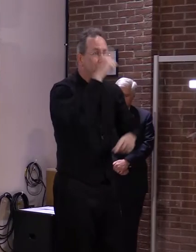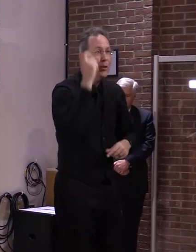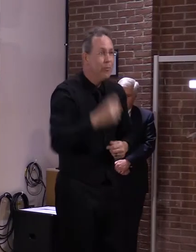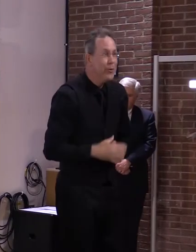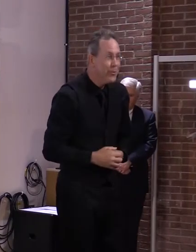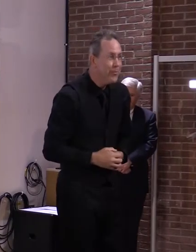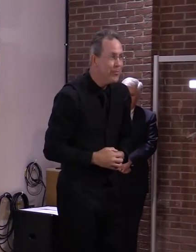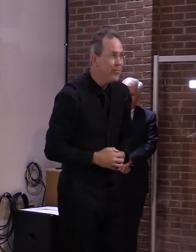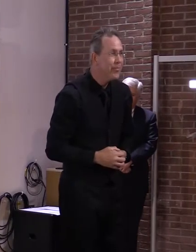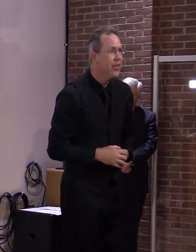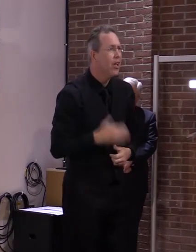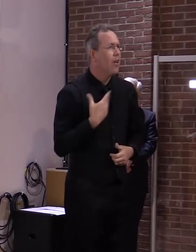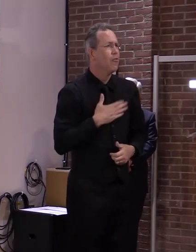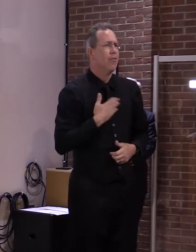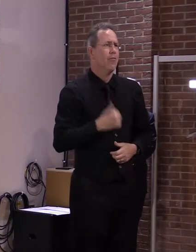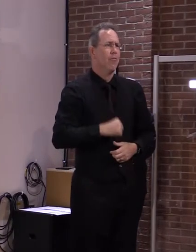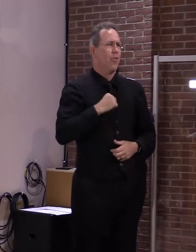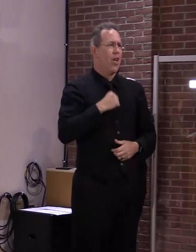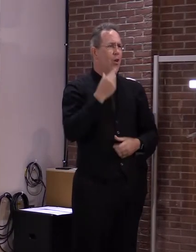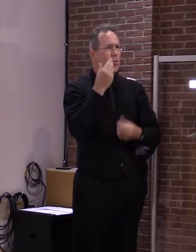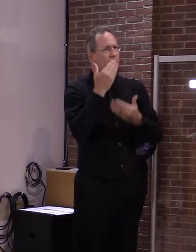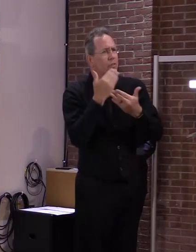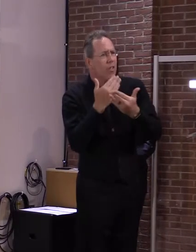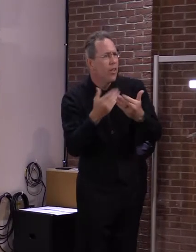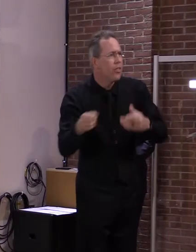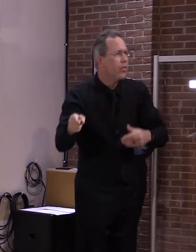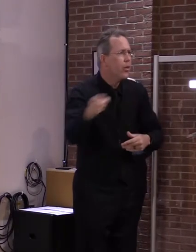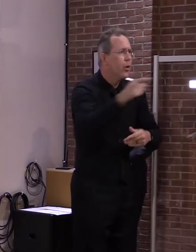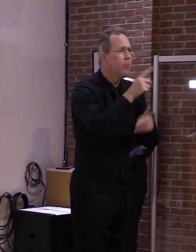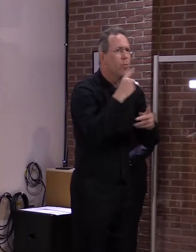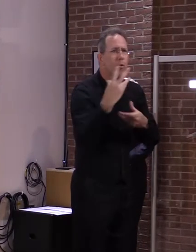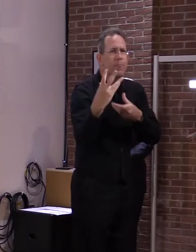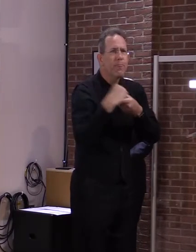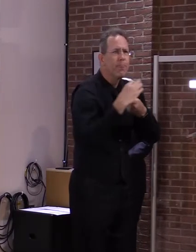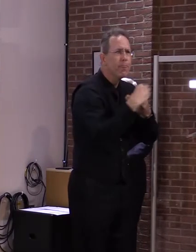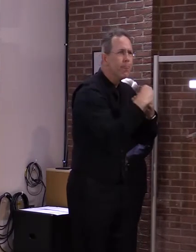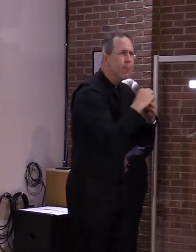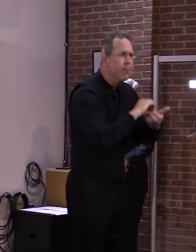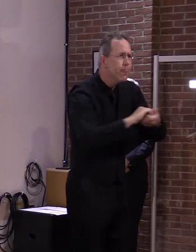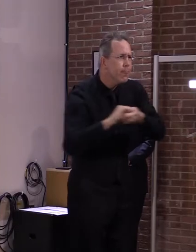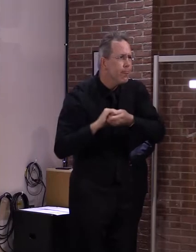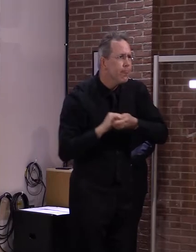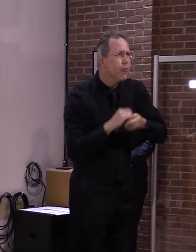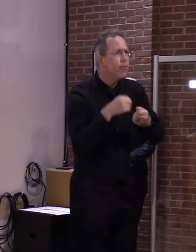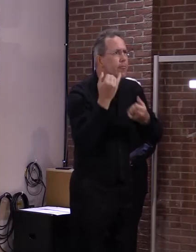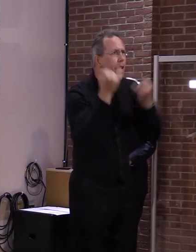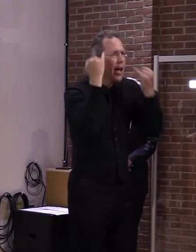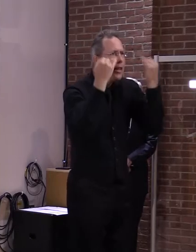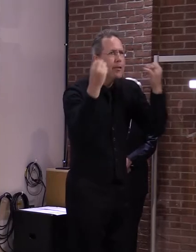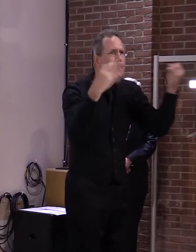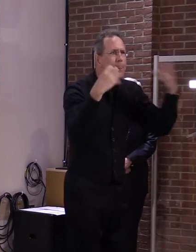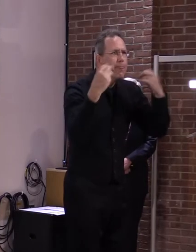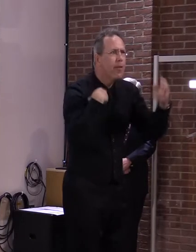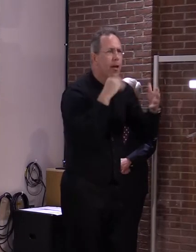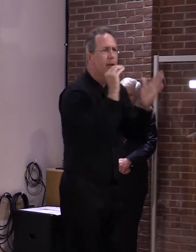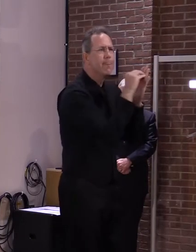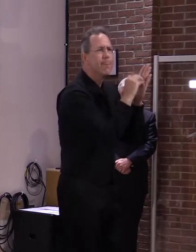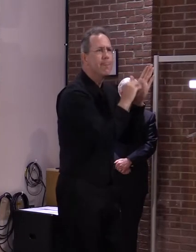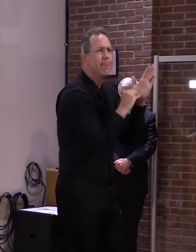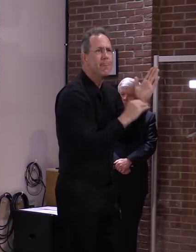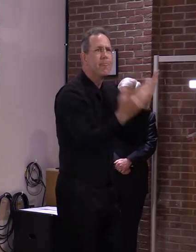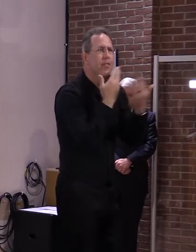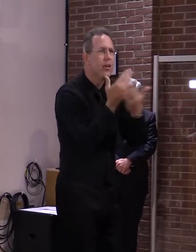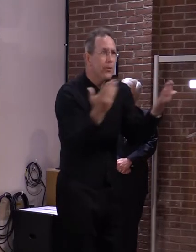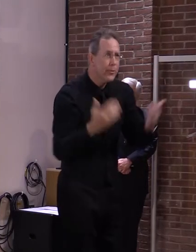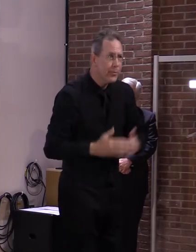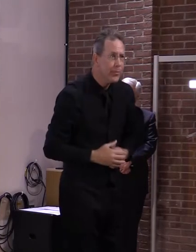the organizations that submitted proposals and shared their ideas. Vermont After School and the State Summer Enrichment Team will continue to look for ways to support